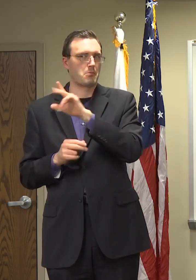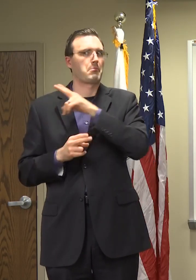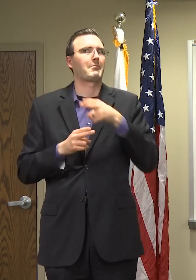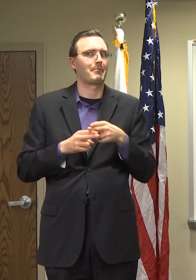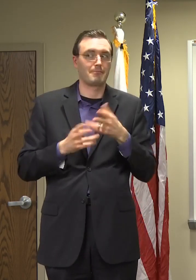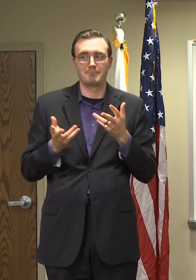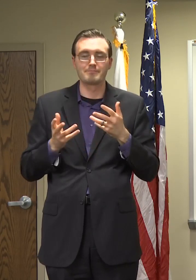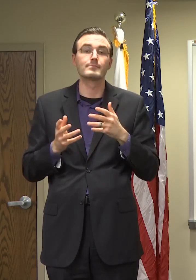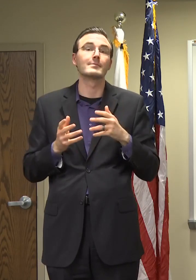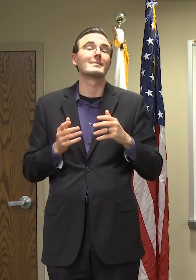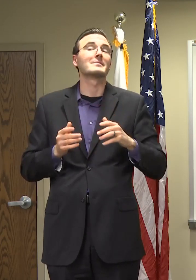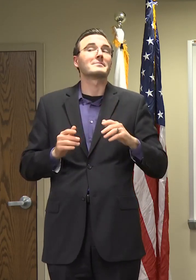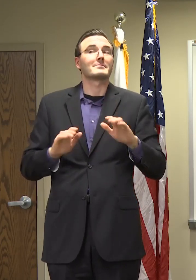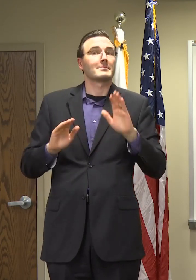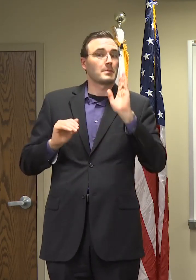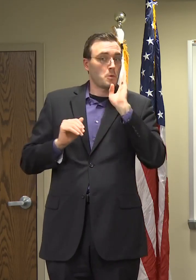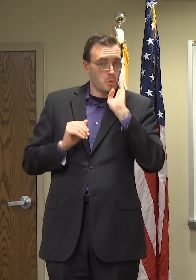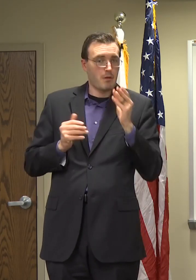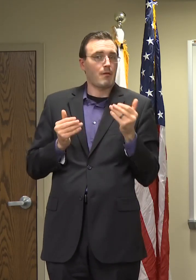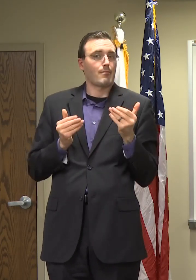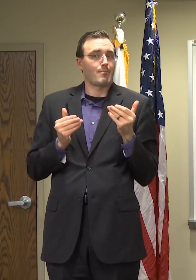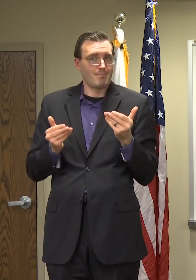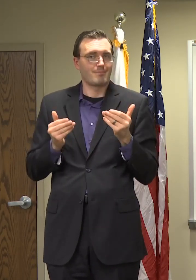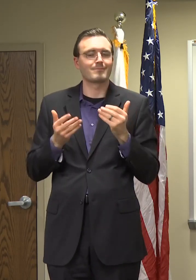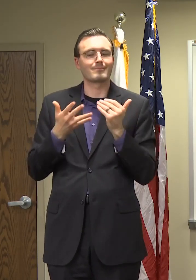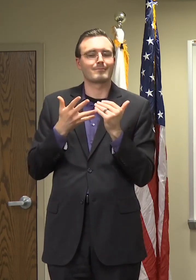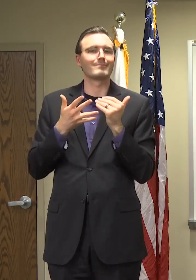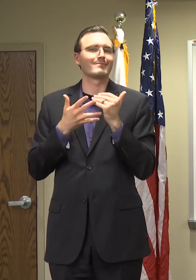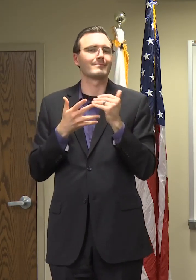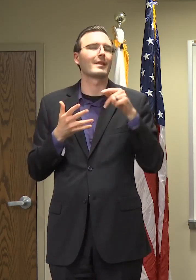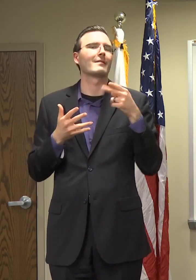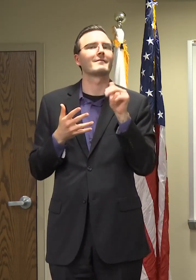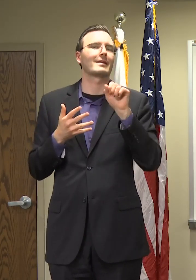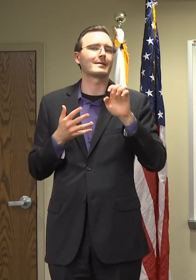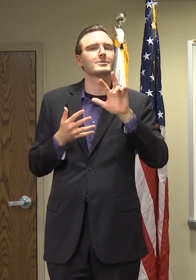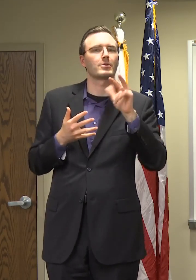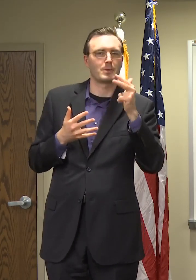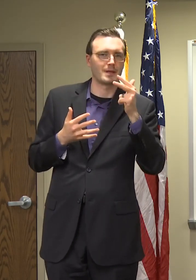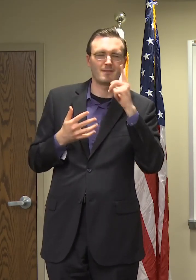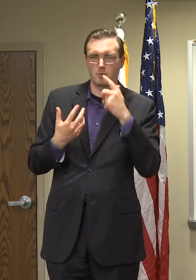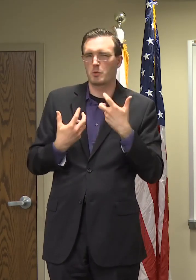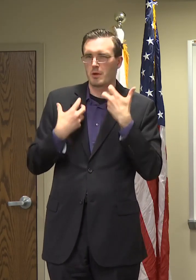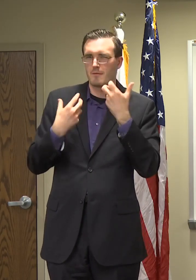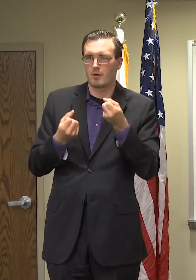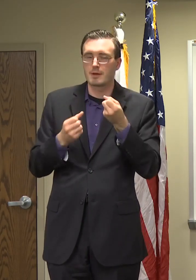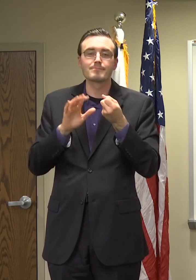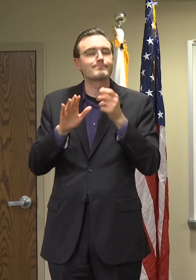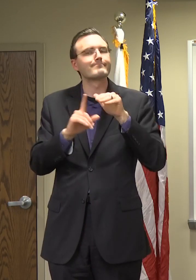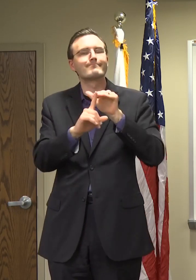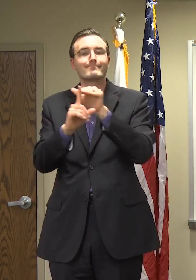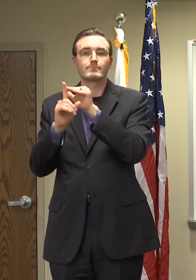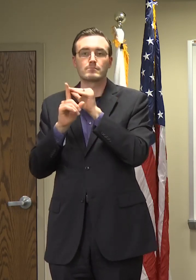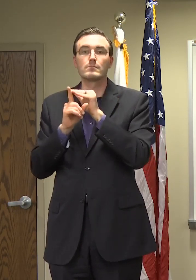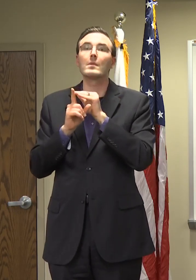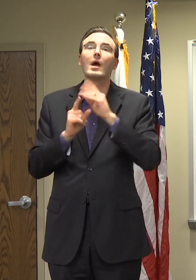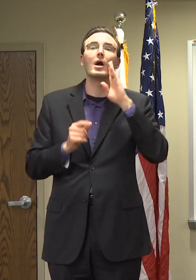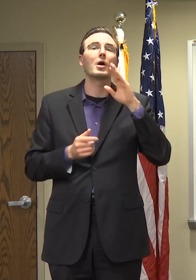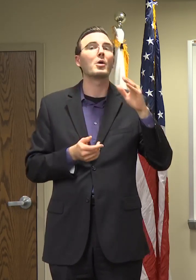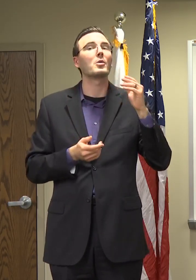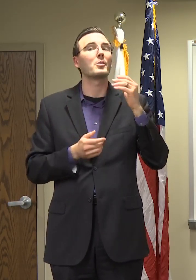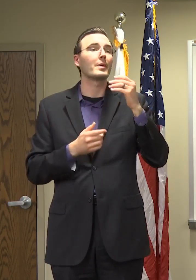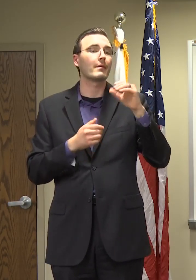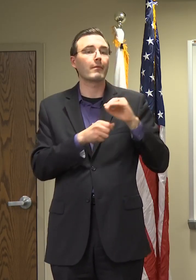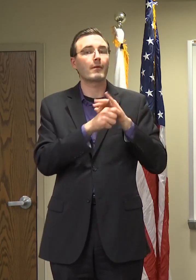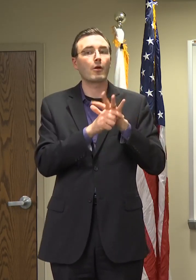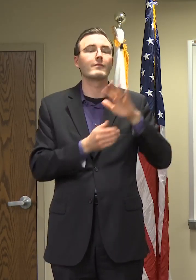of recovery. And I keep reminding people we are going to coexist with COVID. We are not going to get to a 0 infection rate.